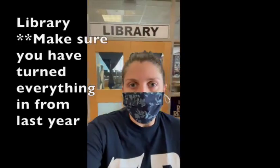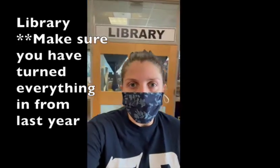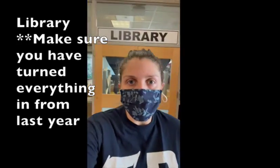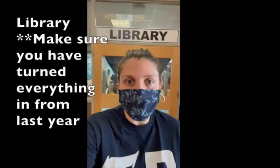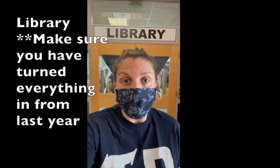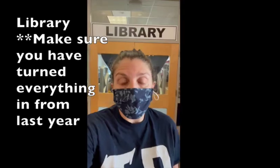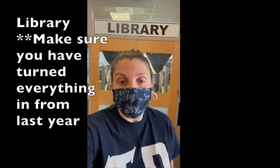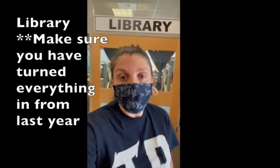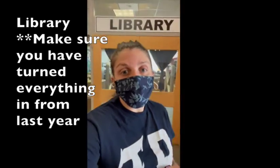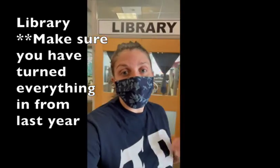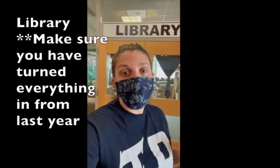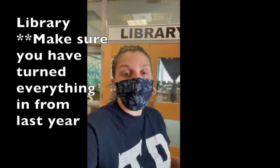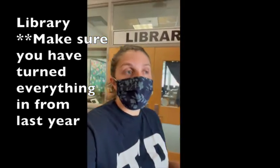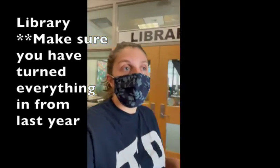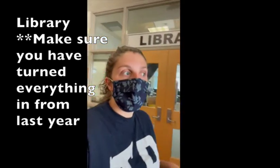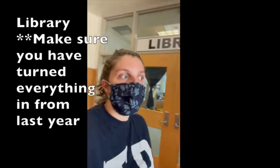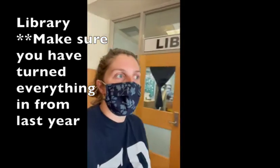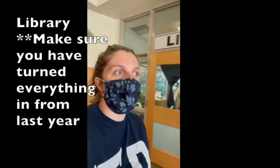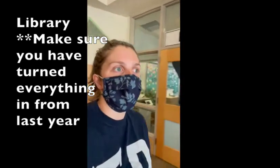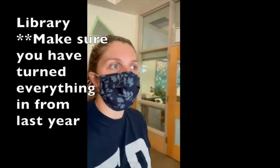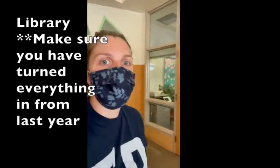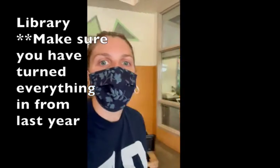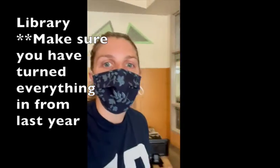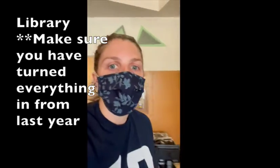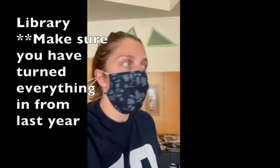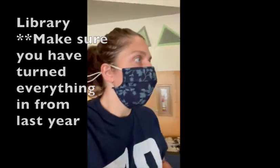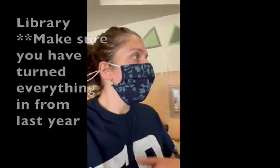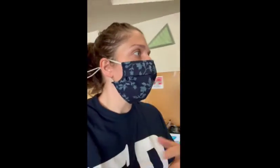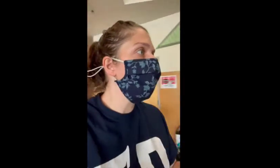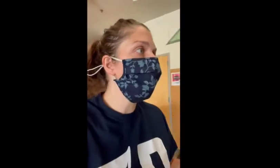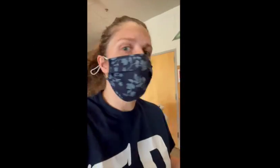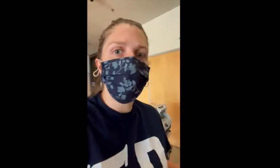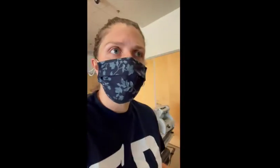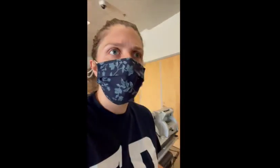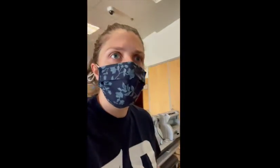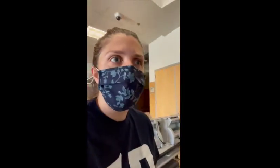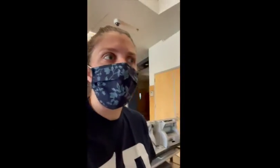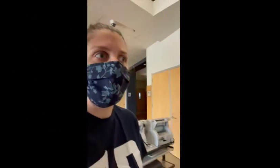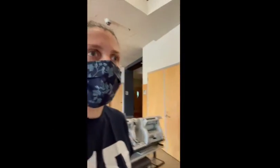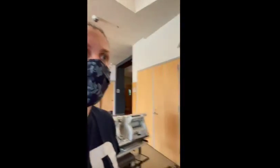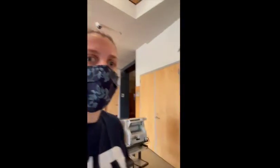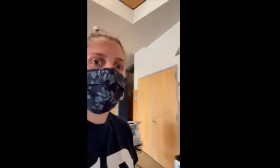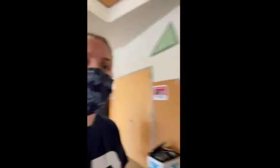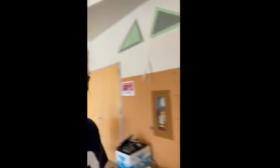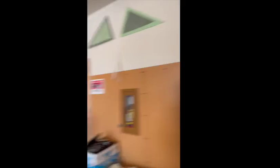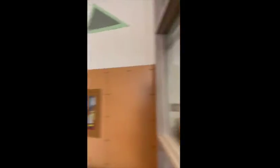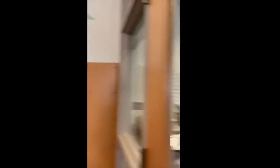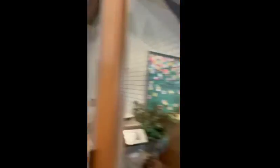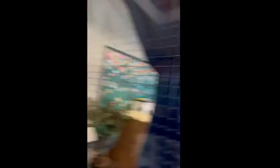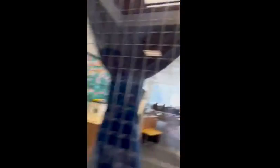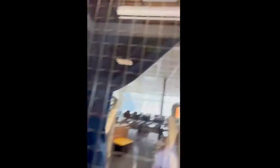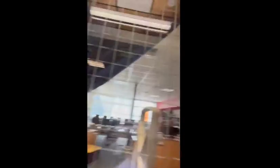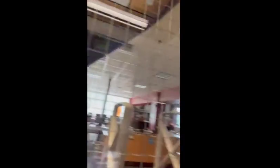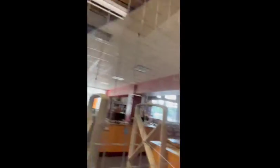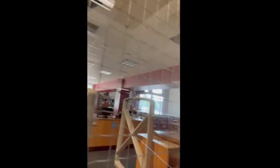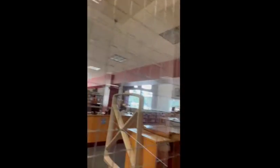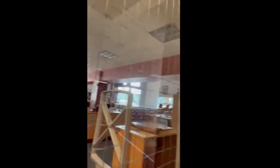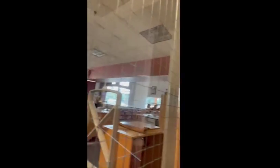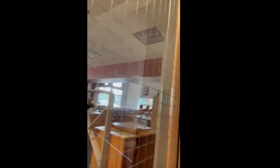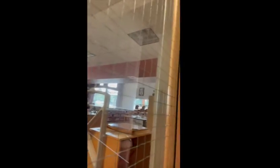at our library. So our library has tons and tons of books. Let me see if I can sneak you a peek in there right now. Can you see in there?